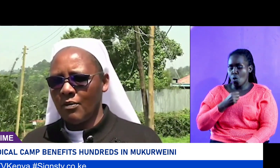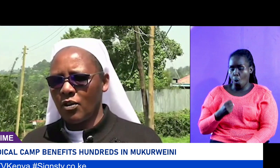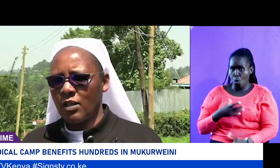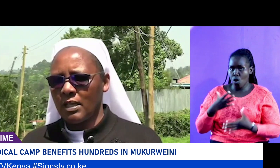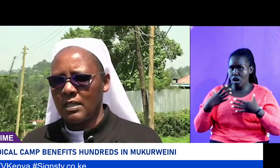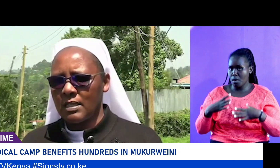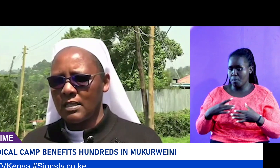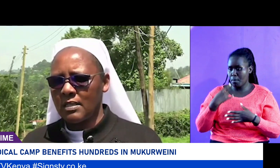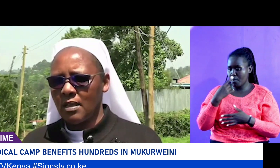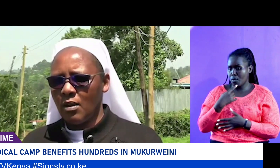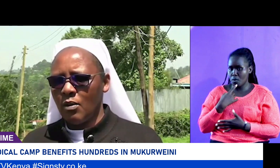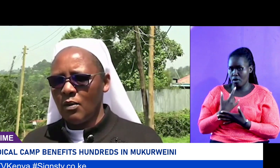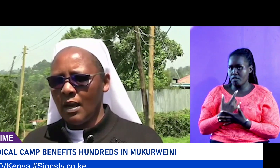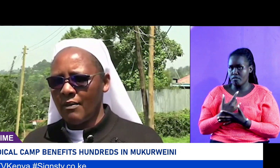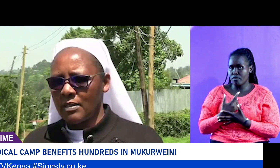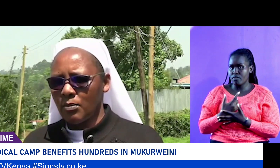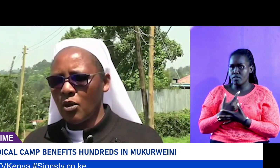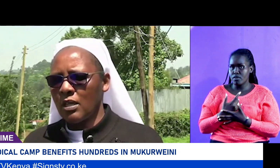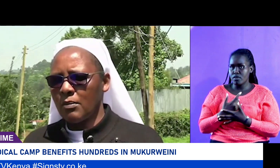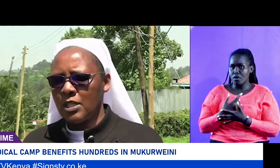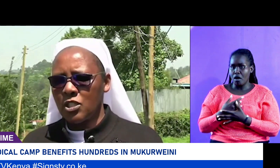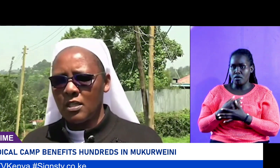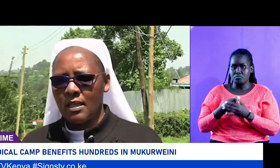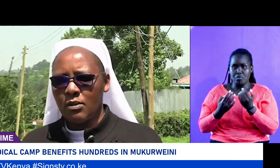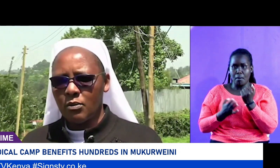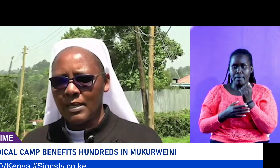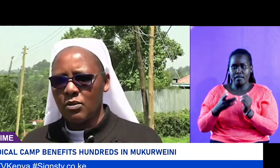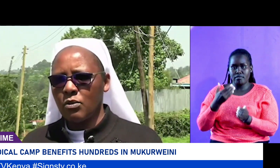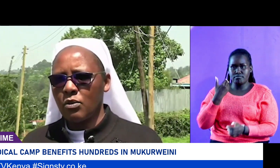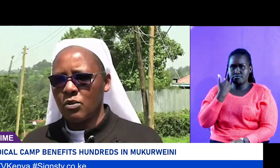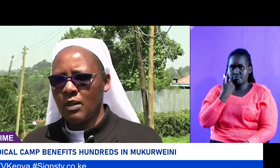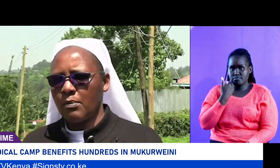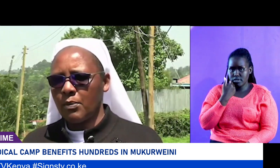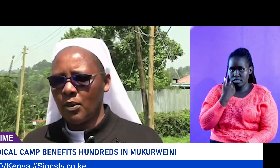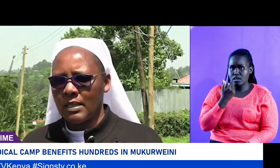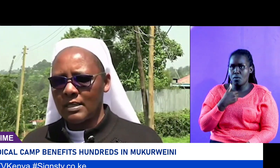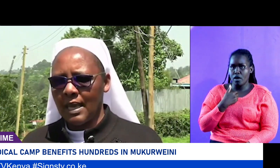people who have chronic diseases. We have a small inpatient that we want to